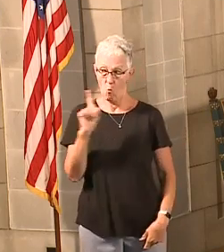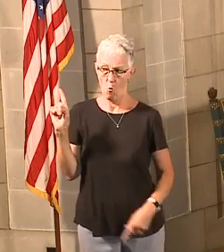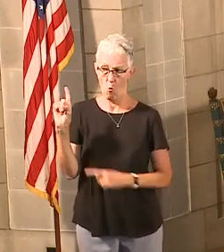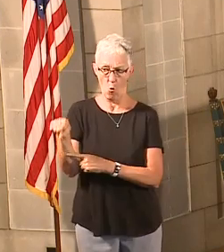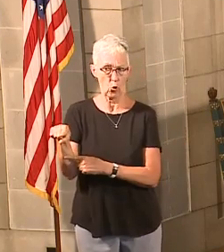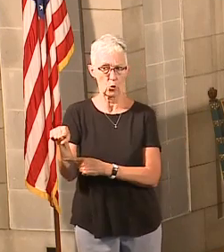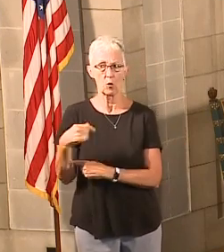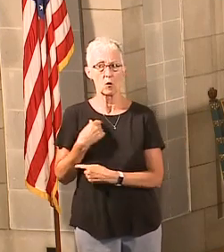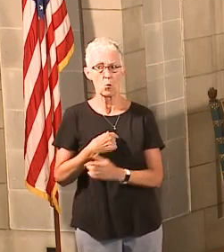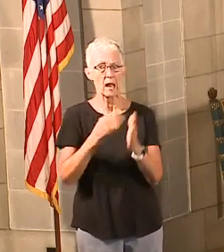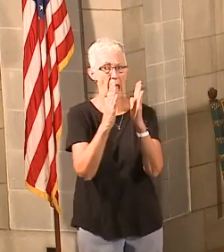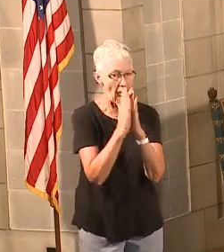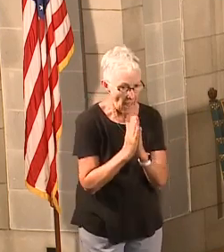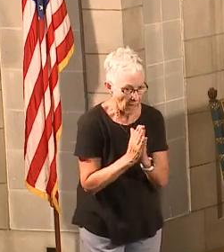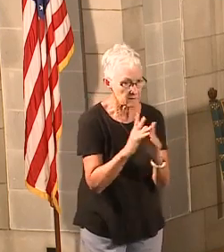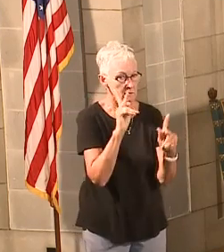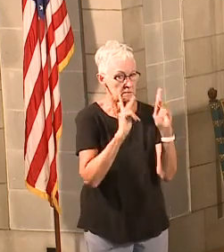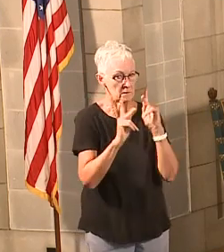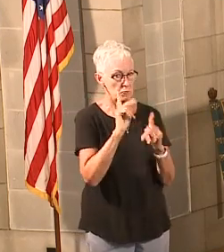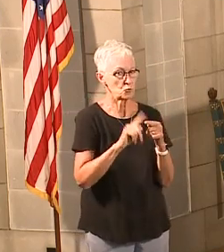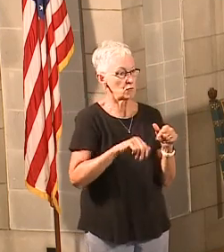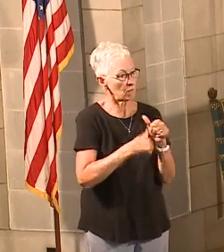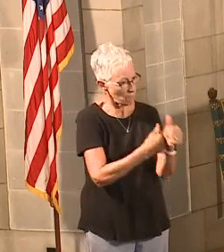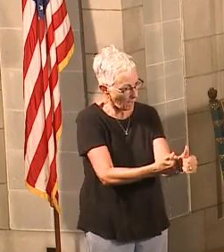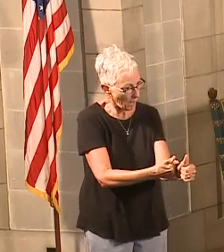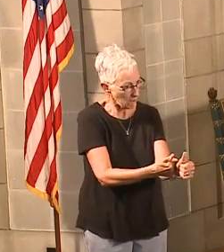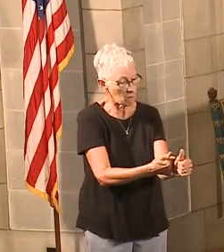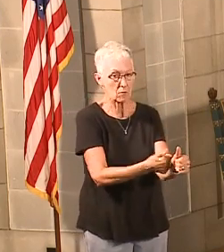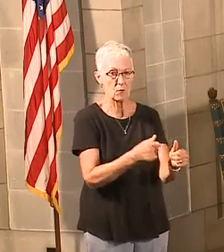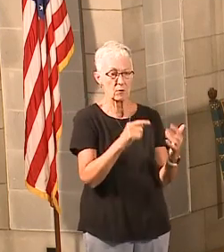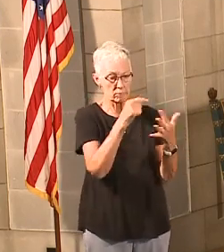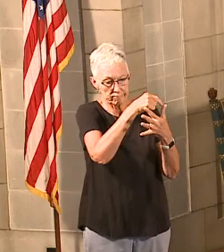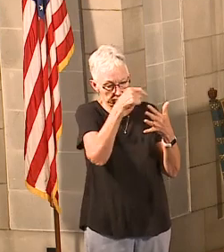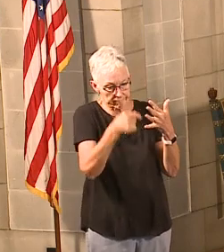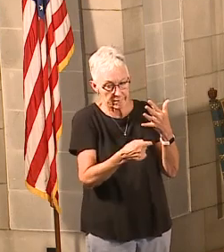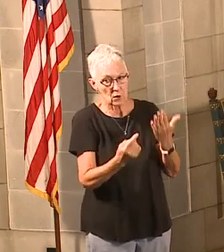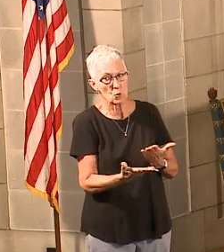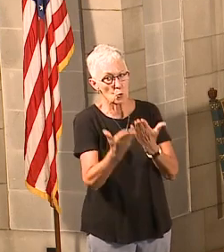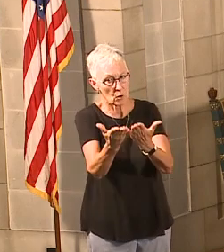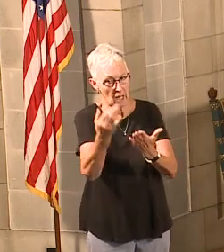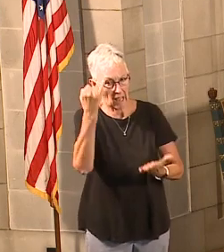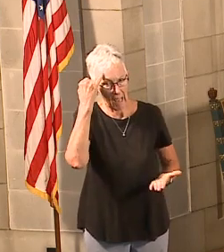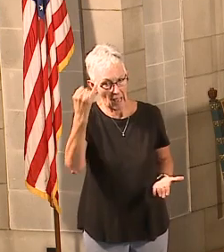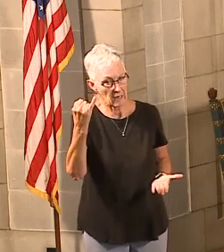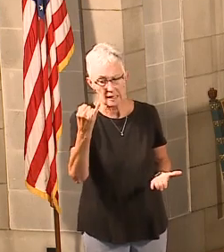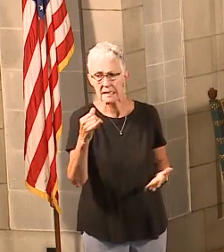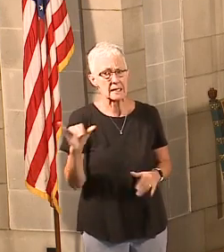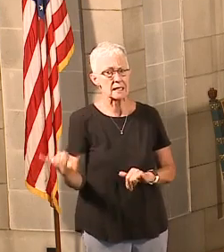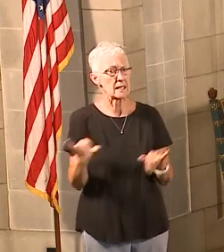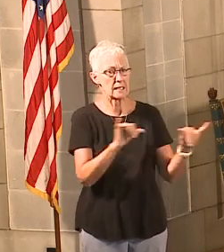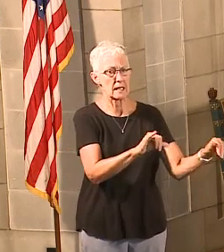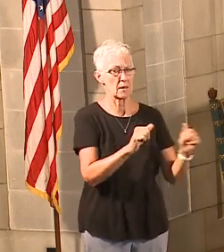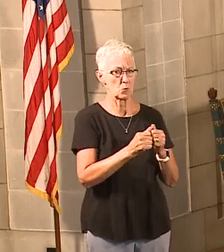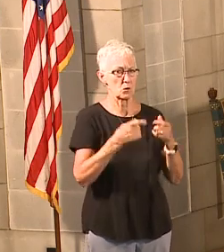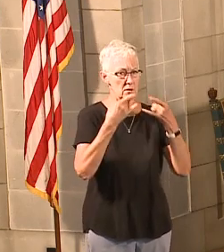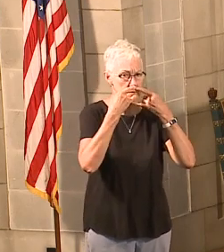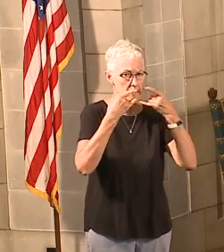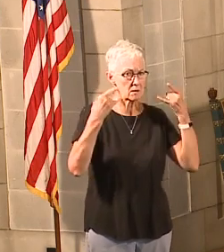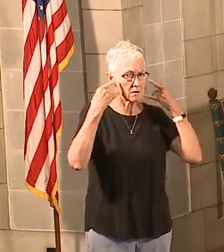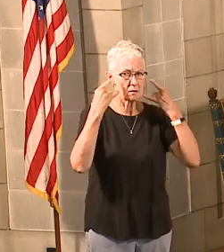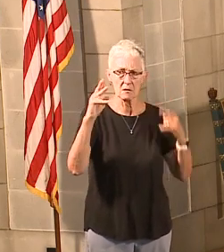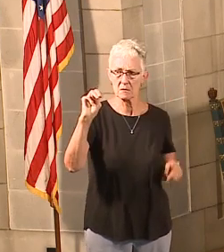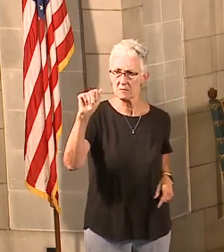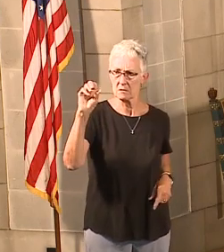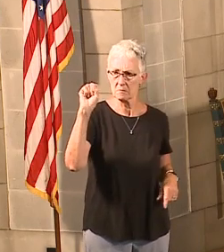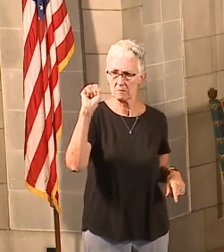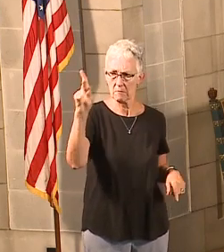right thing, and Nebraskans, being community-minded people, they did it. And masks are the same thing. We have managed through the peak